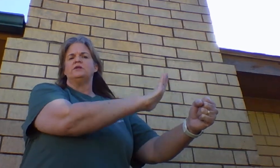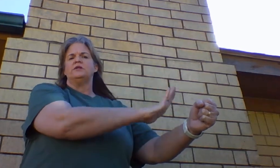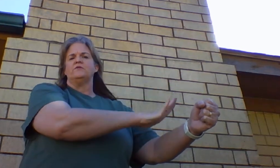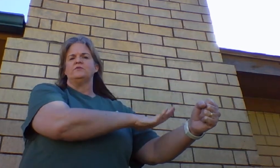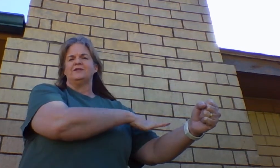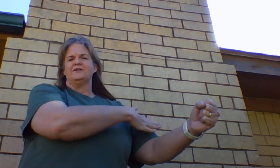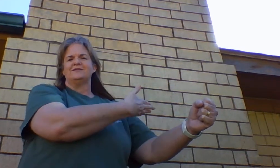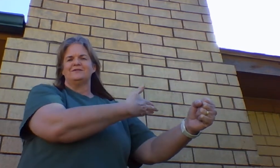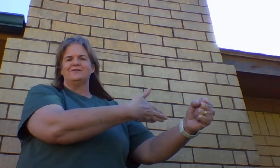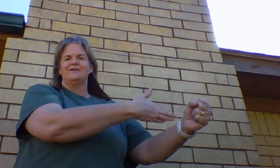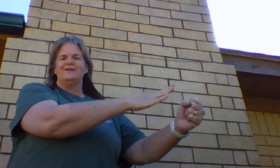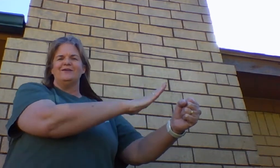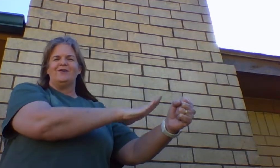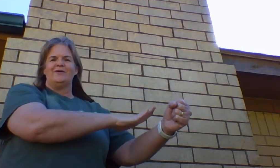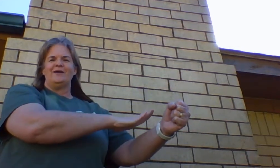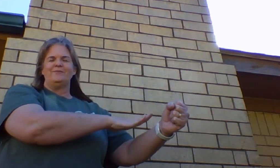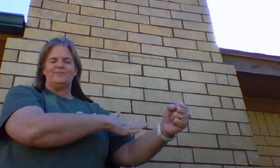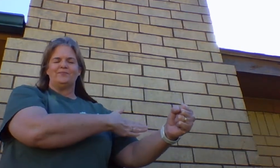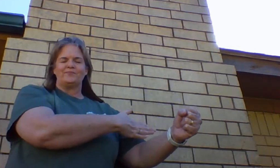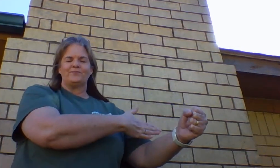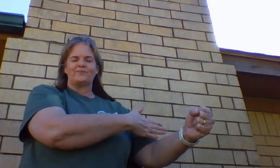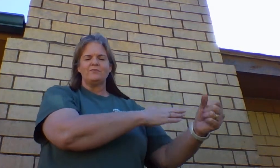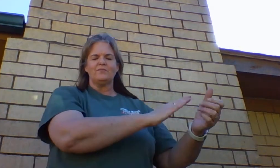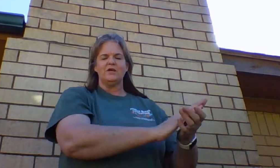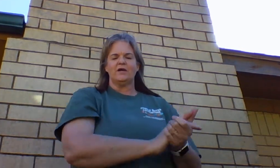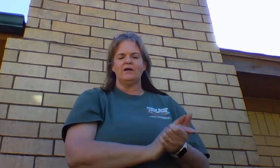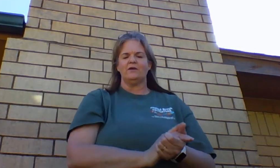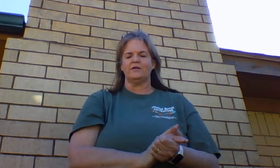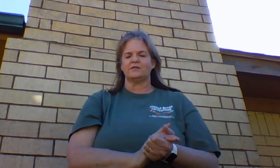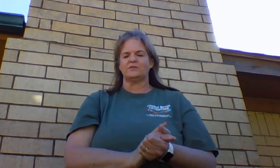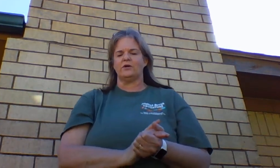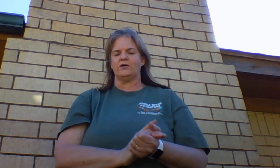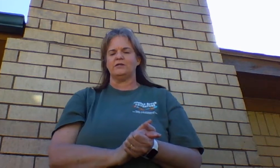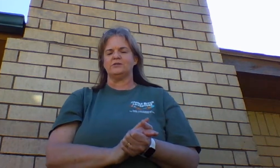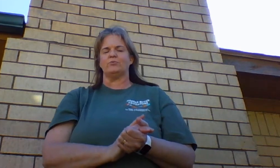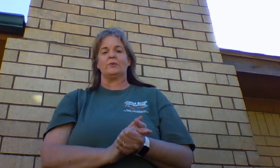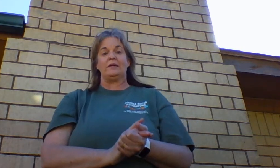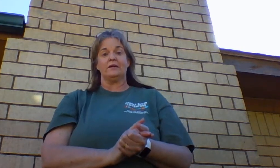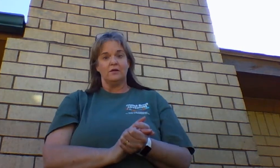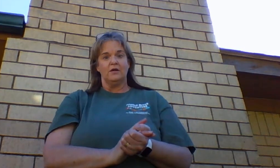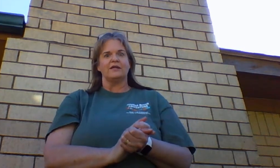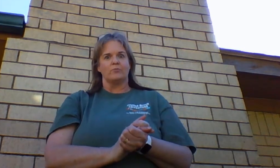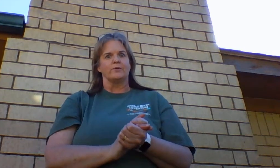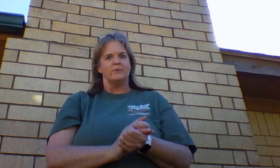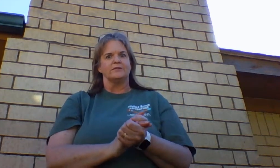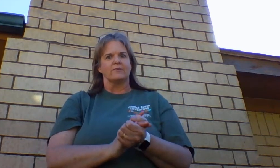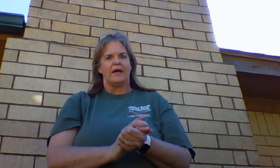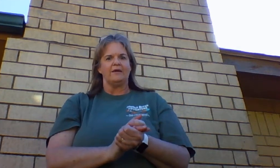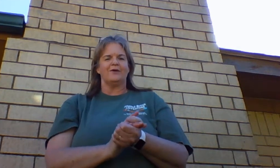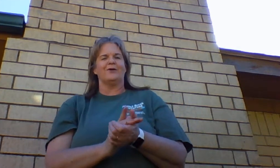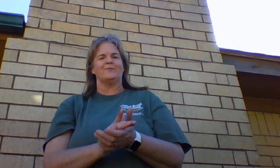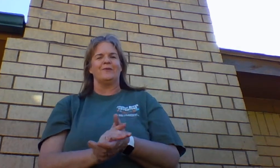of those things. Alright? Okay, our next word is bring. Like bring me some cake or bring me